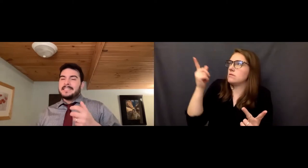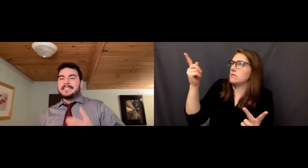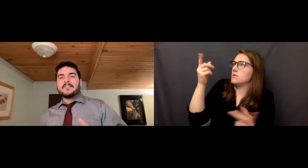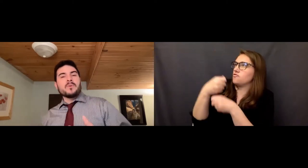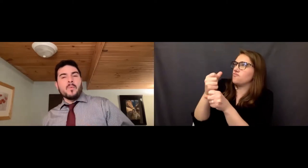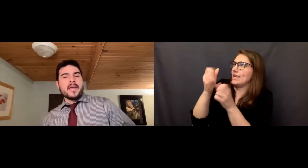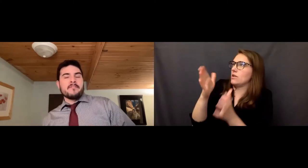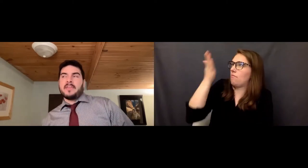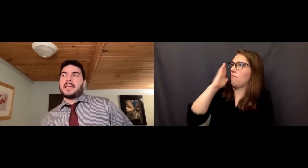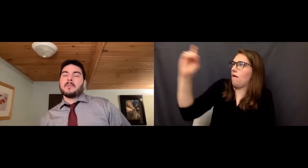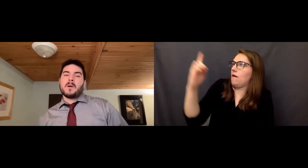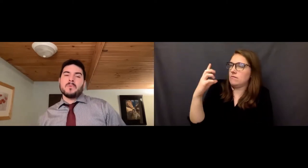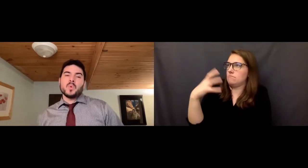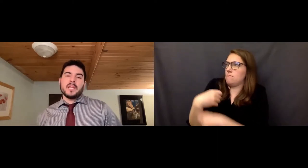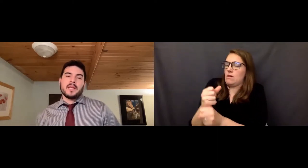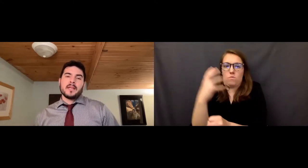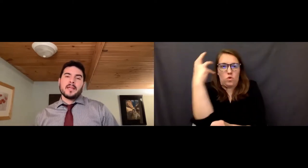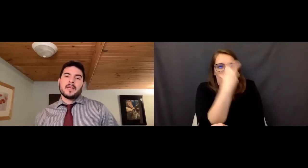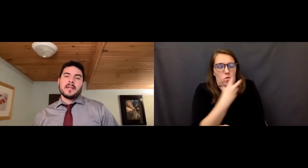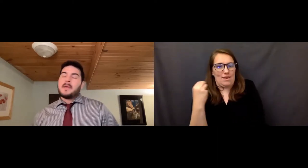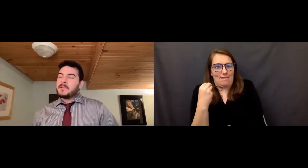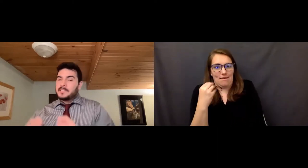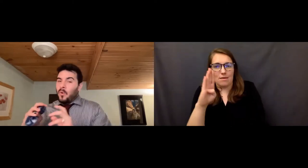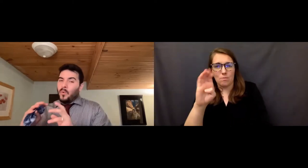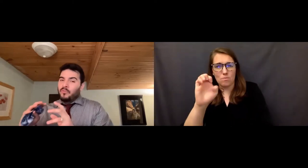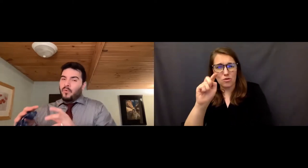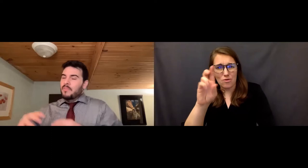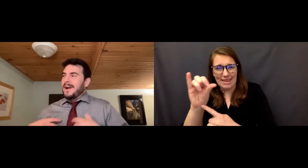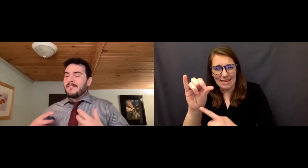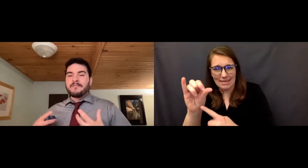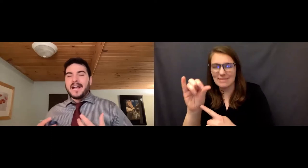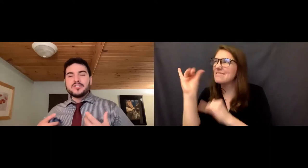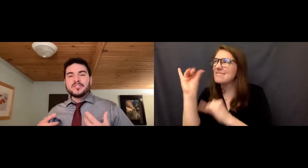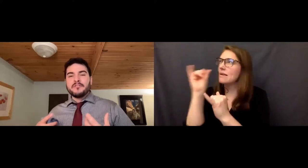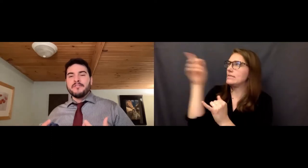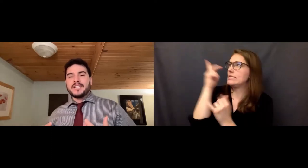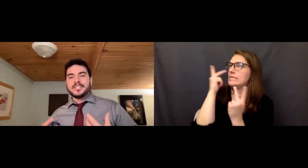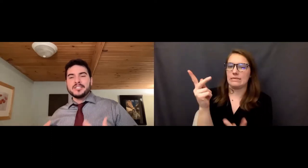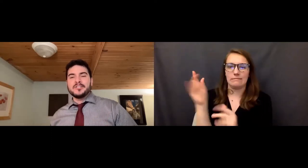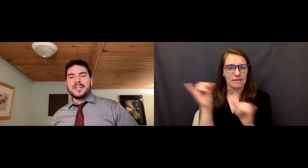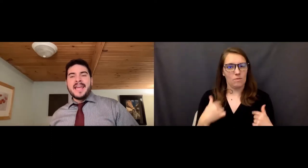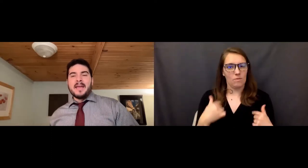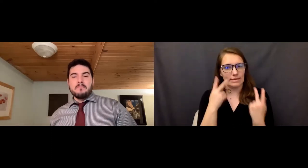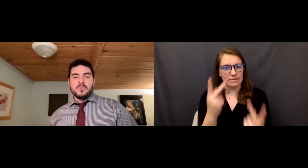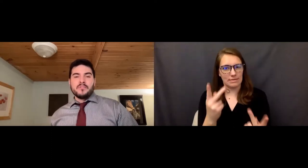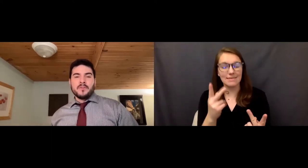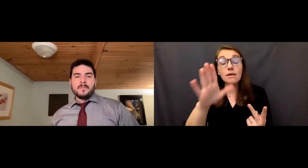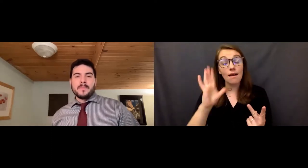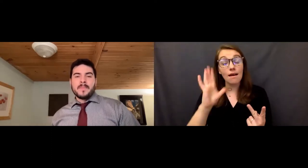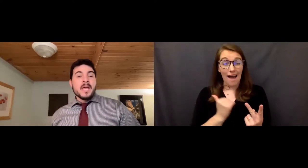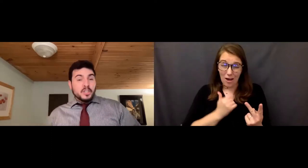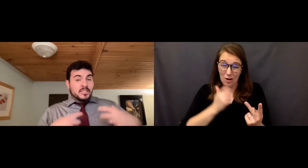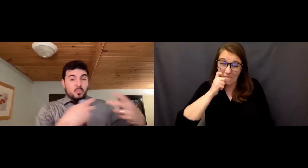Now, this is a different way of thinking about beauty, because to hold forth that our fragile flesh is good and